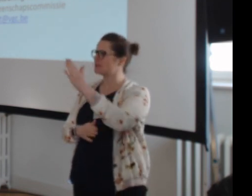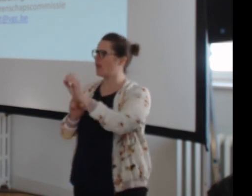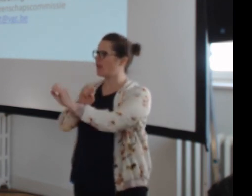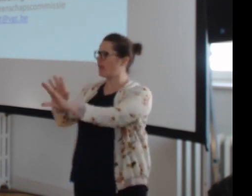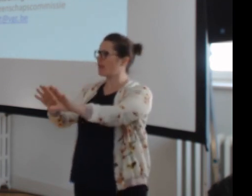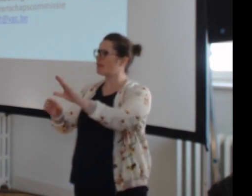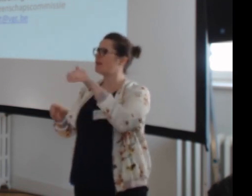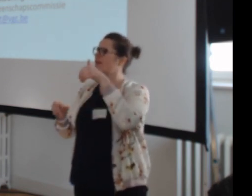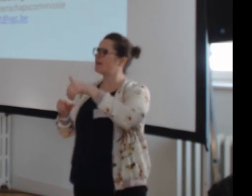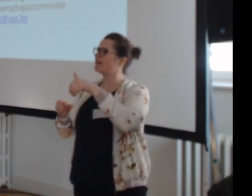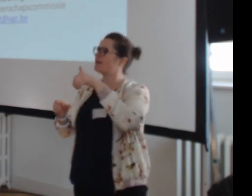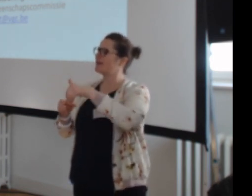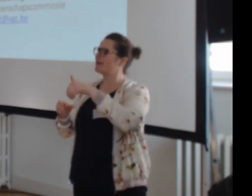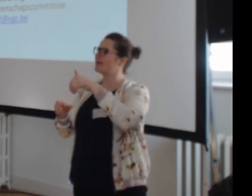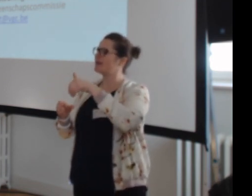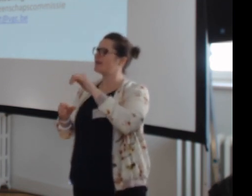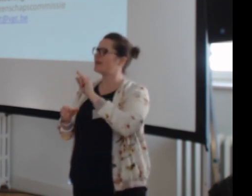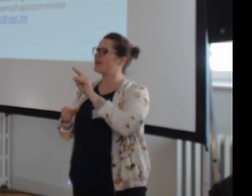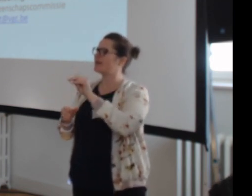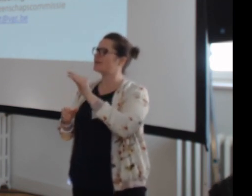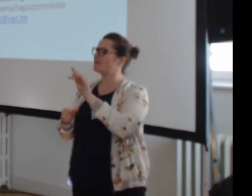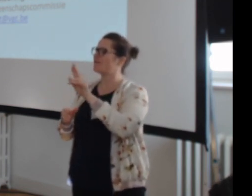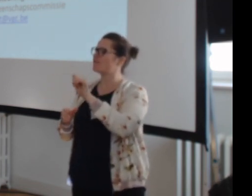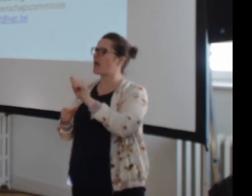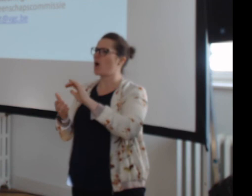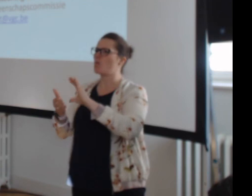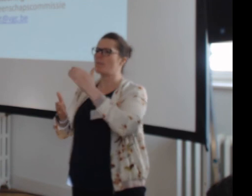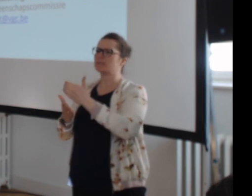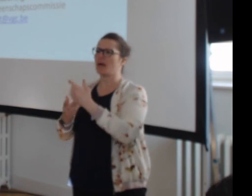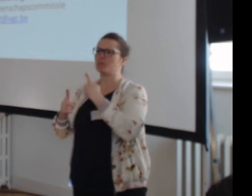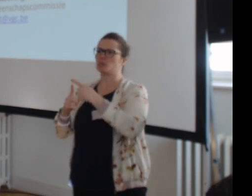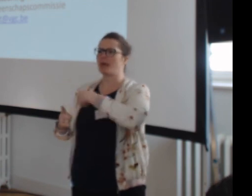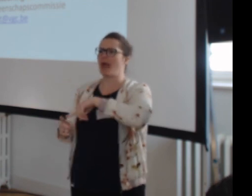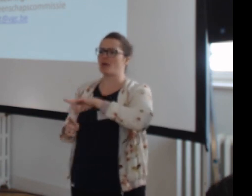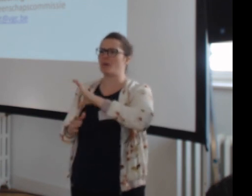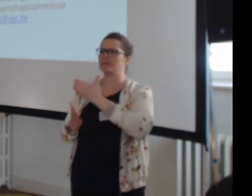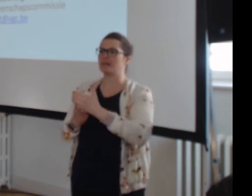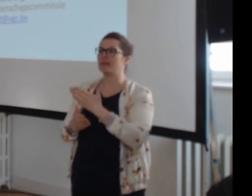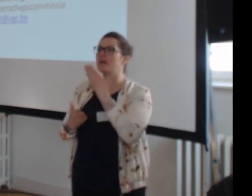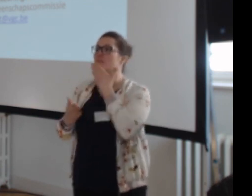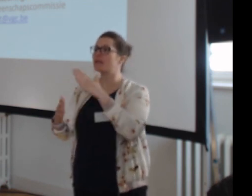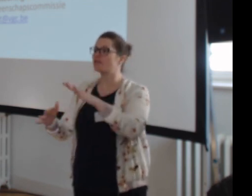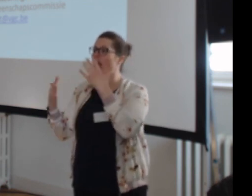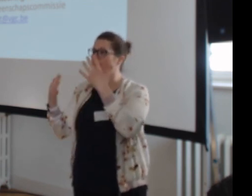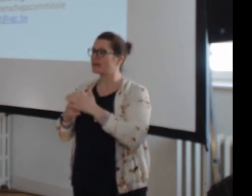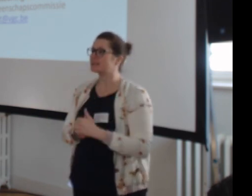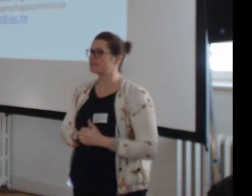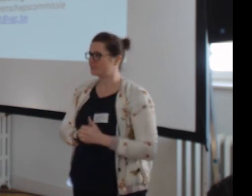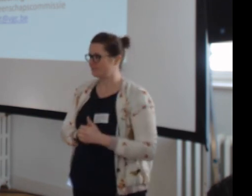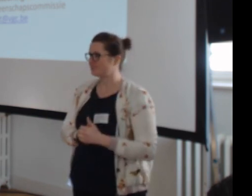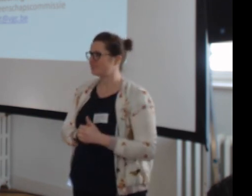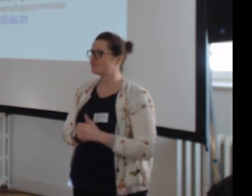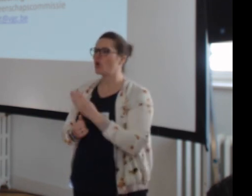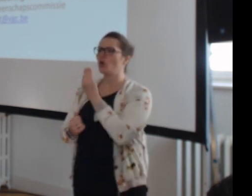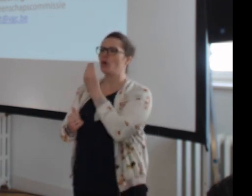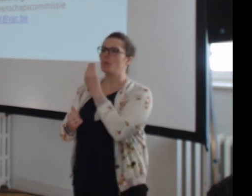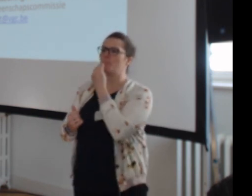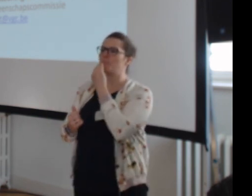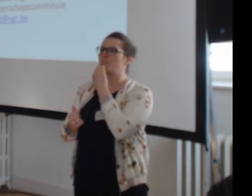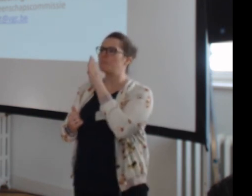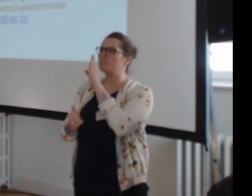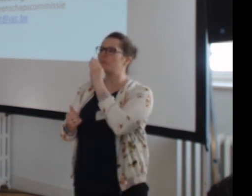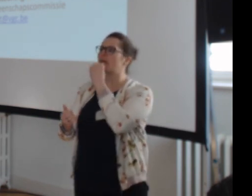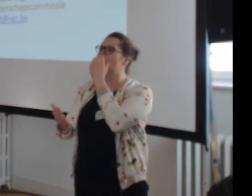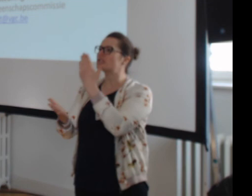the IFLA website and on our website. Thank you very much for your attention, and I will see you again after lunch. Thank